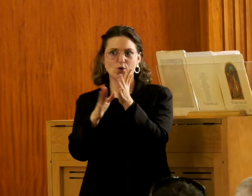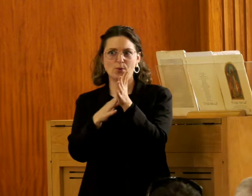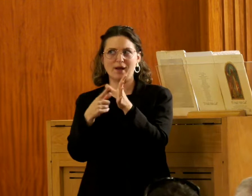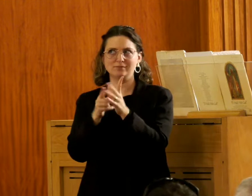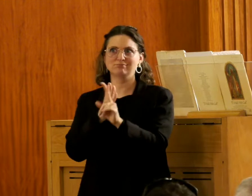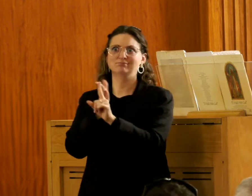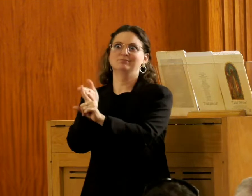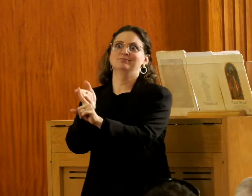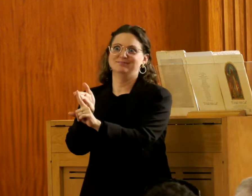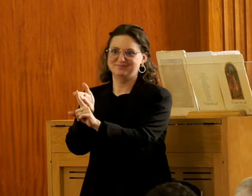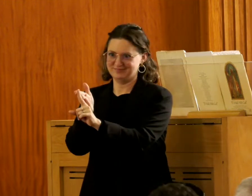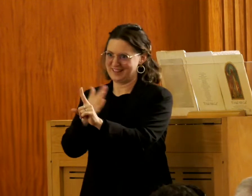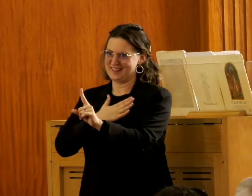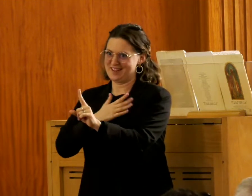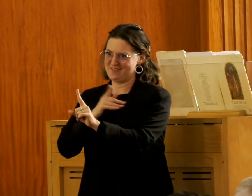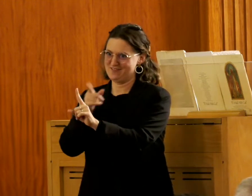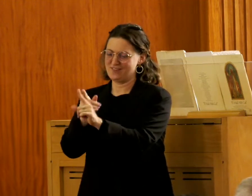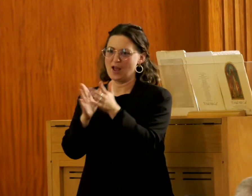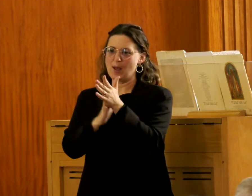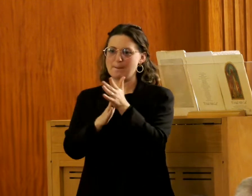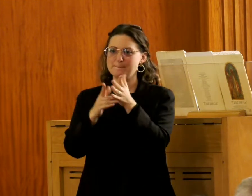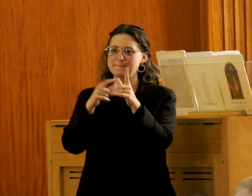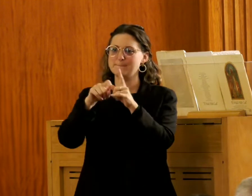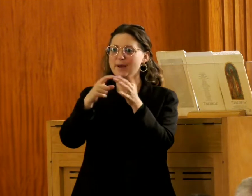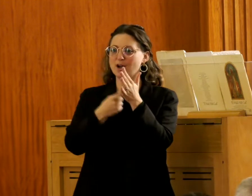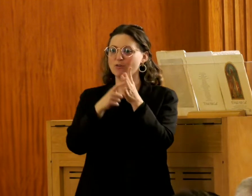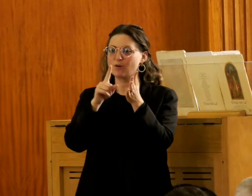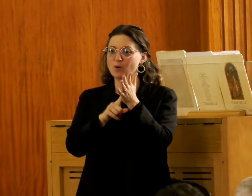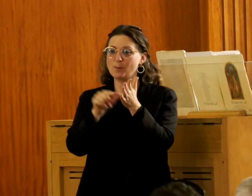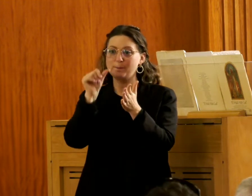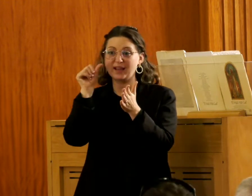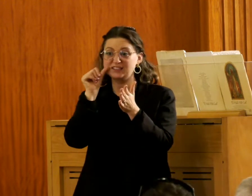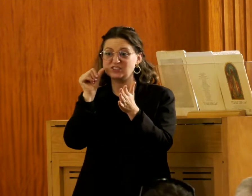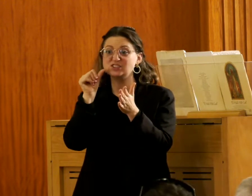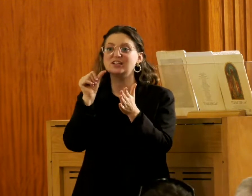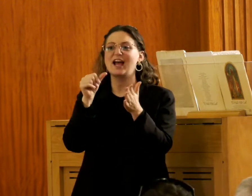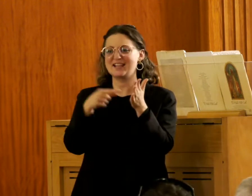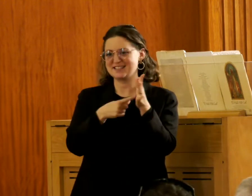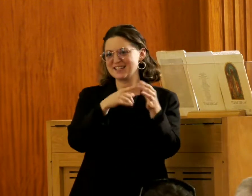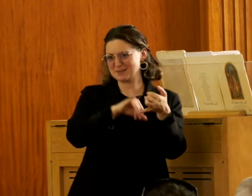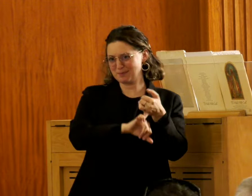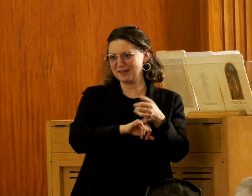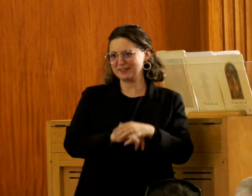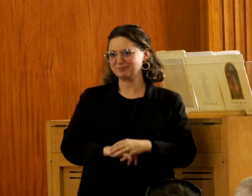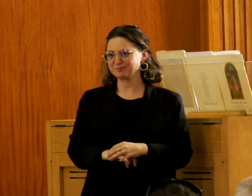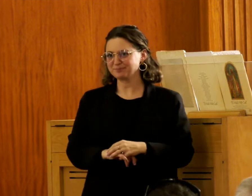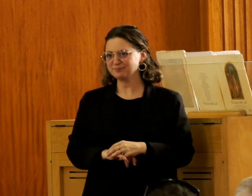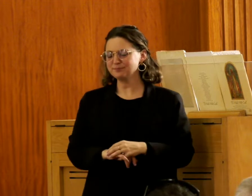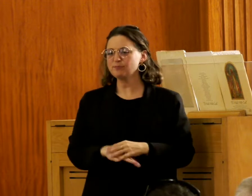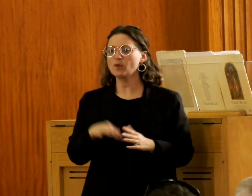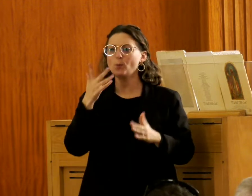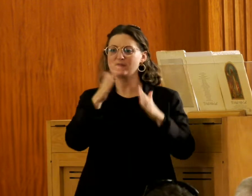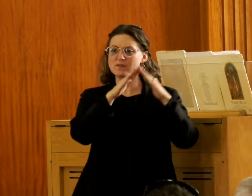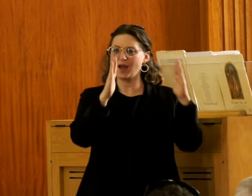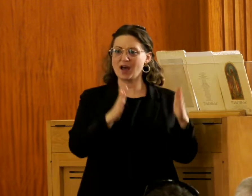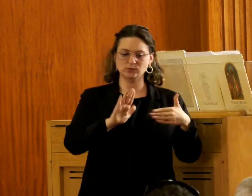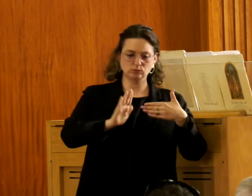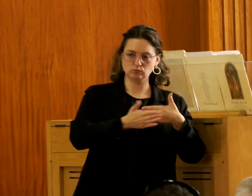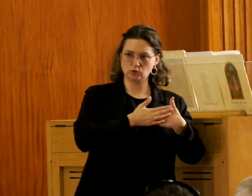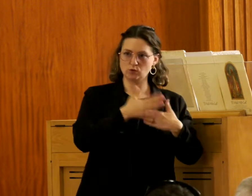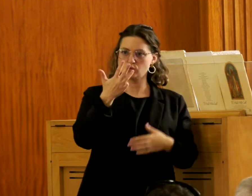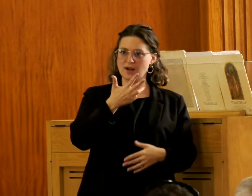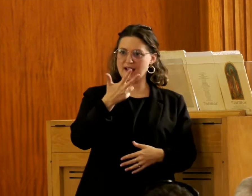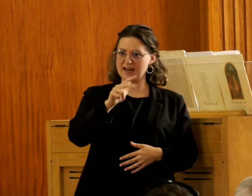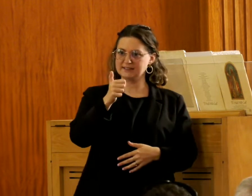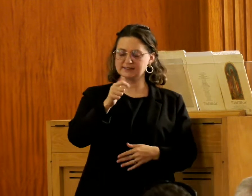especially, Mackerel Beach in Tasmania. After the guest house closed in 1986, it